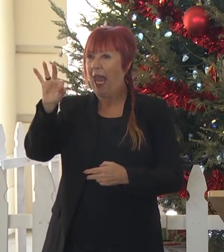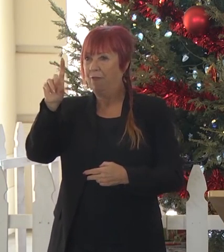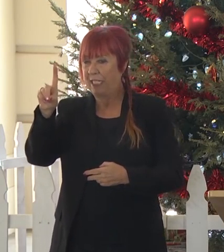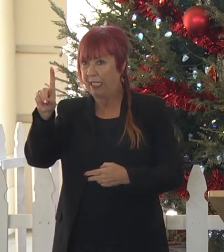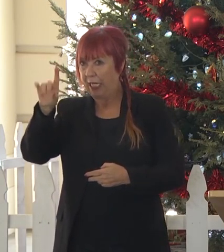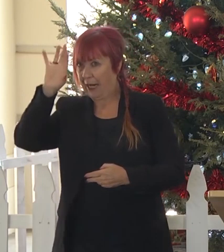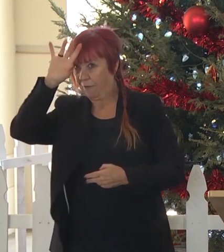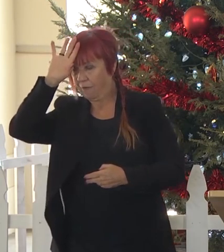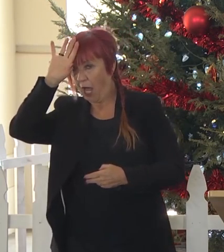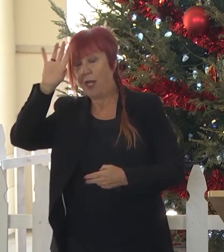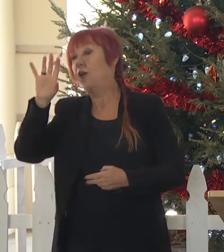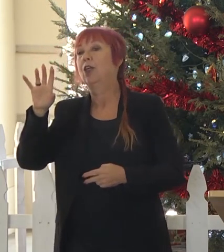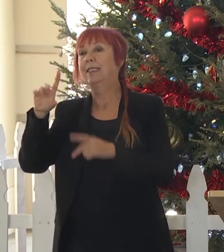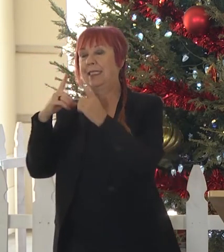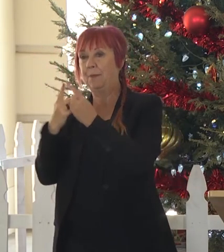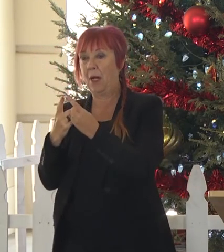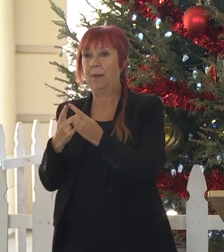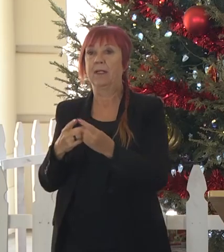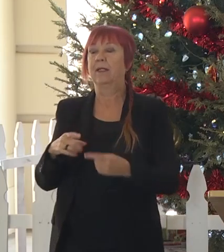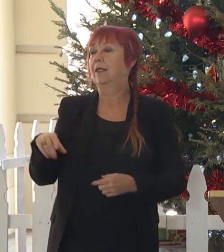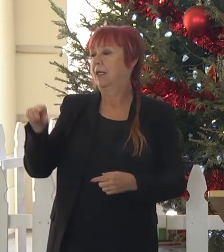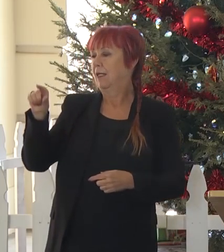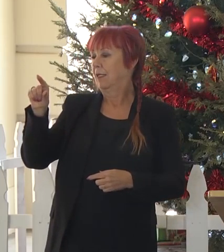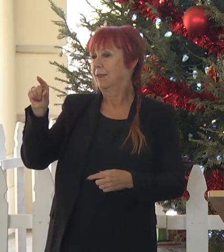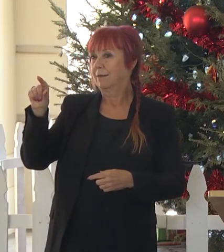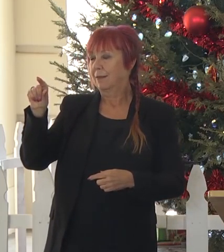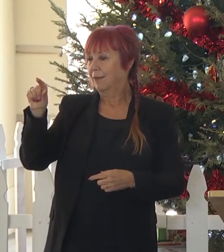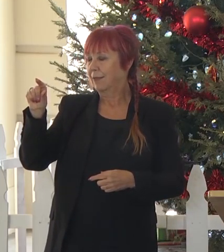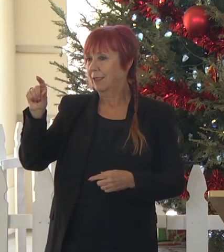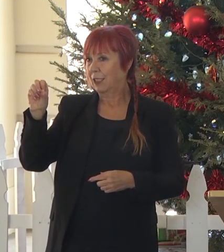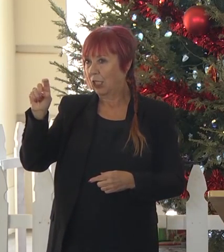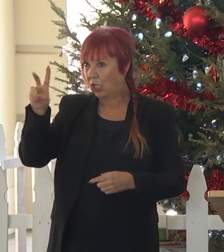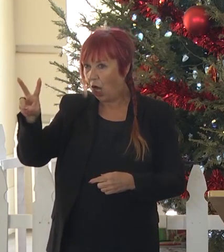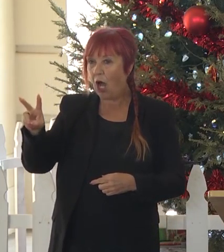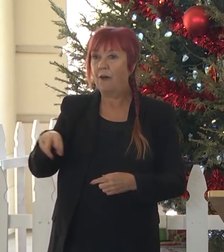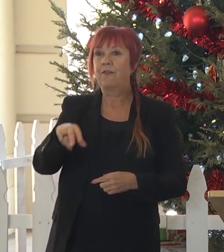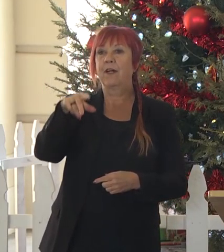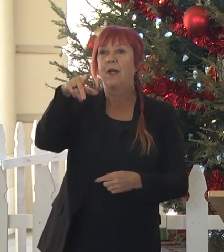PasadenaGov, PasadenaPD, PasadenaFD.